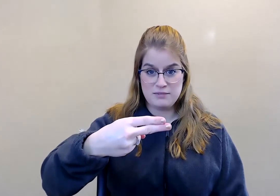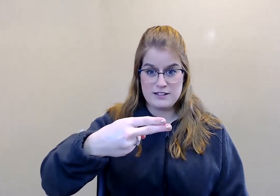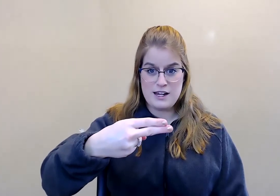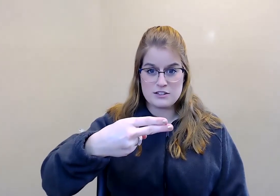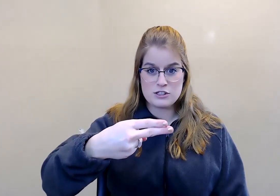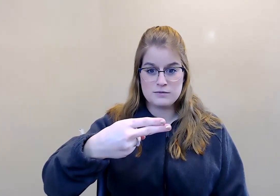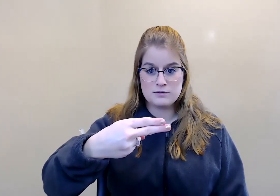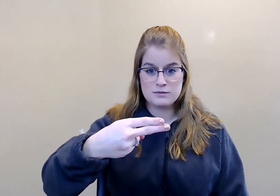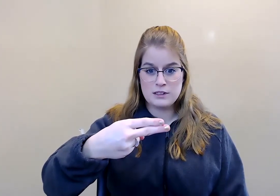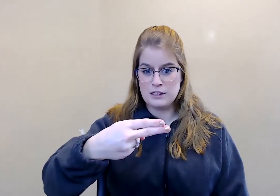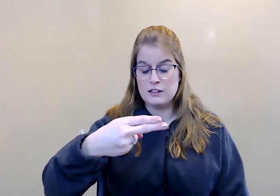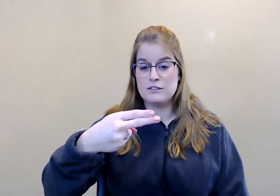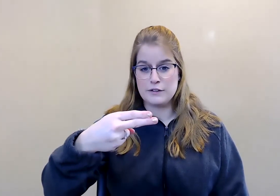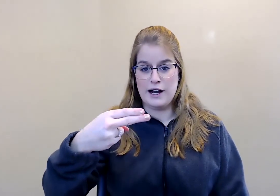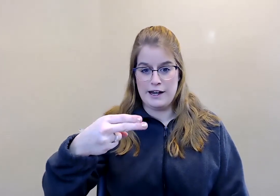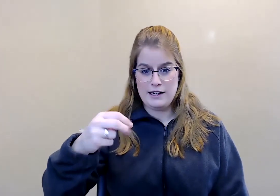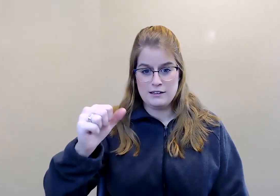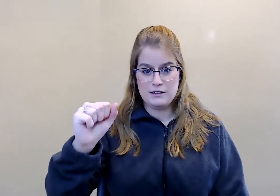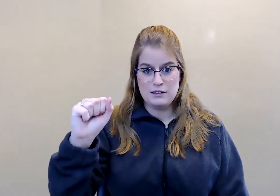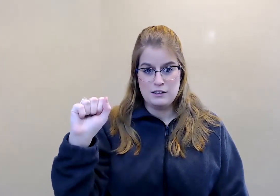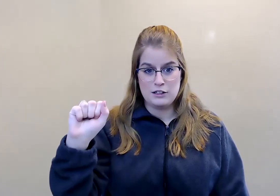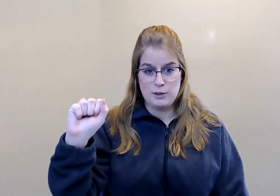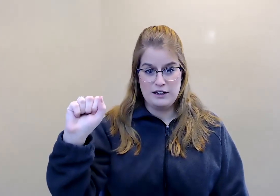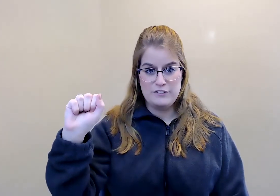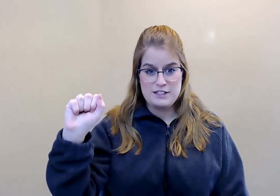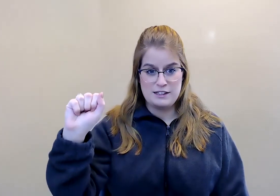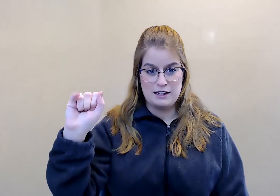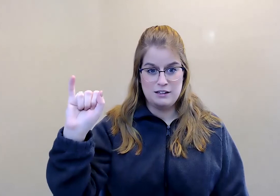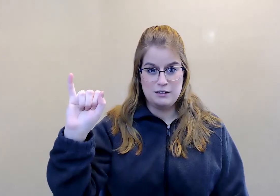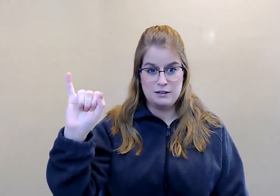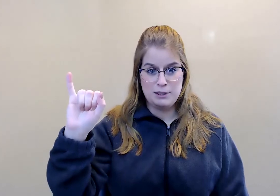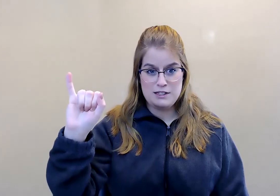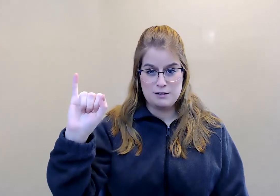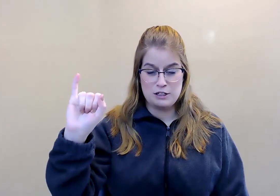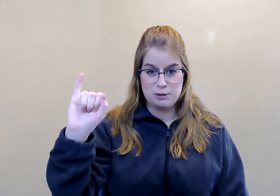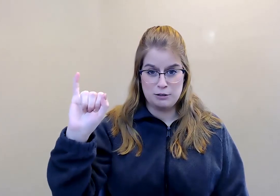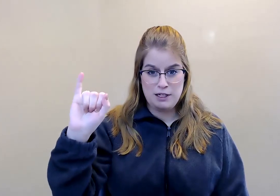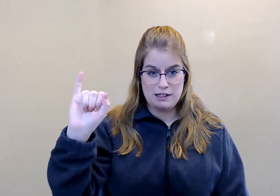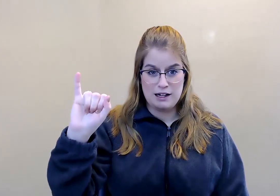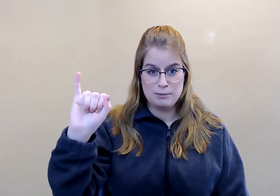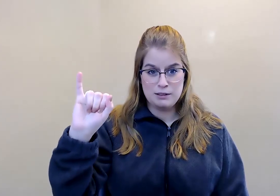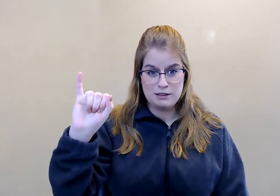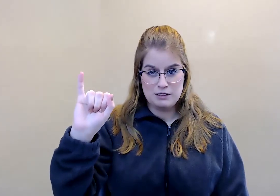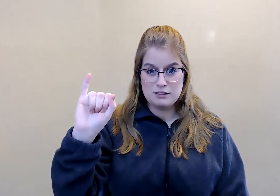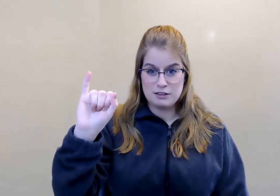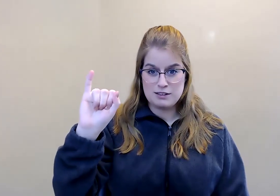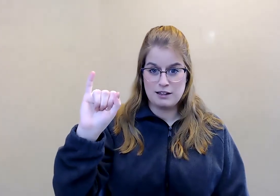That's H. For I, you're going to make that fist again, but this time you're going to put your pinky up, so it looks like a little